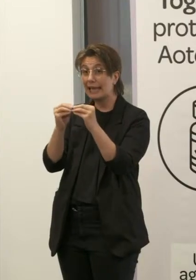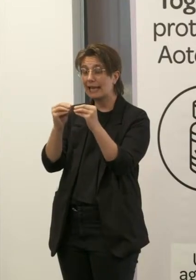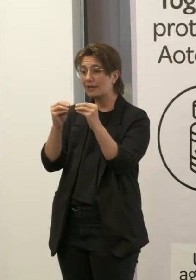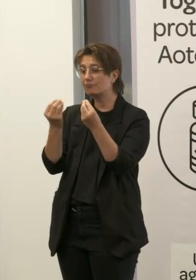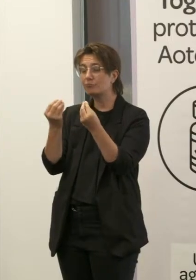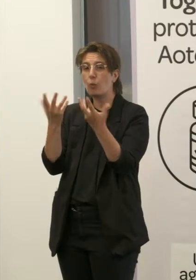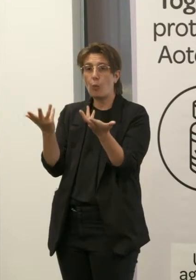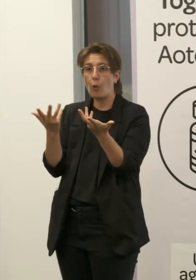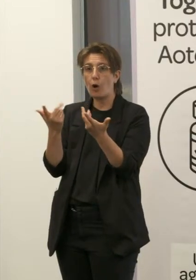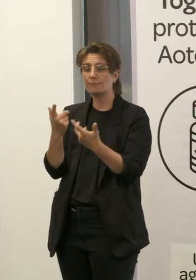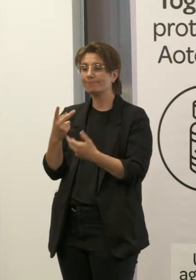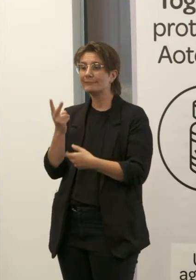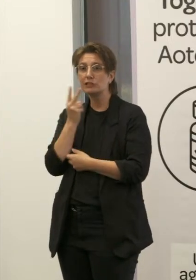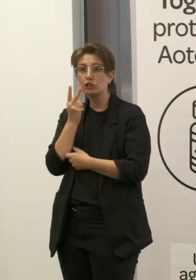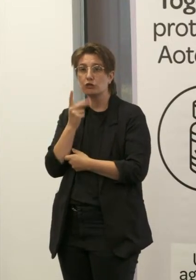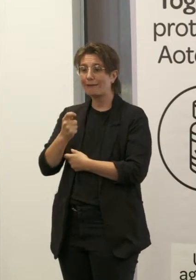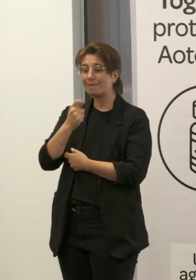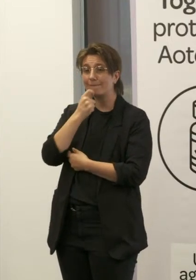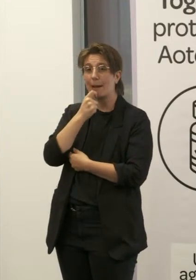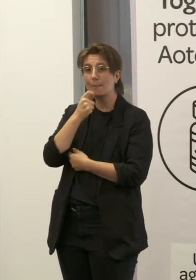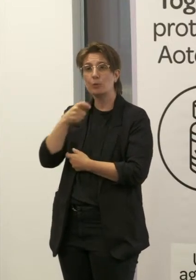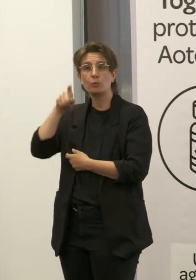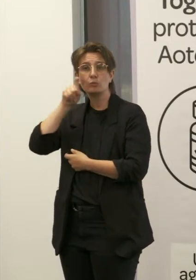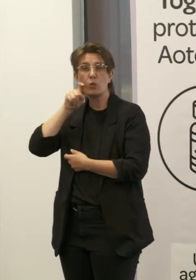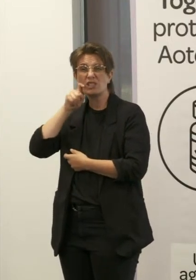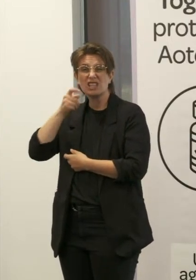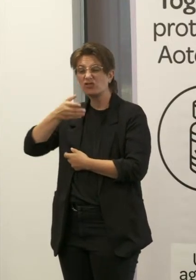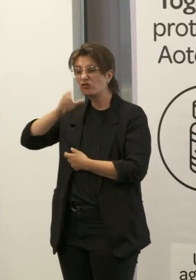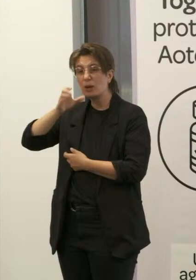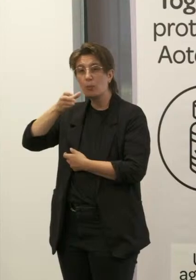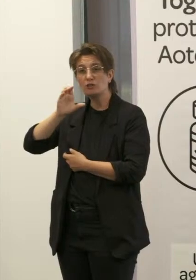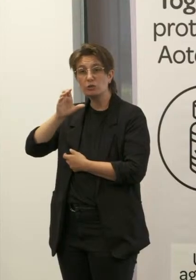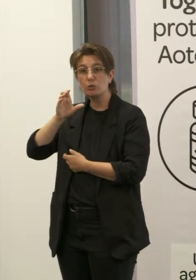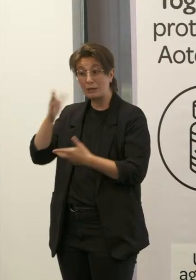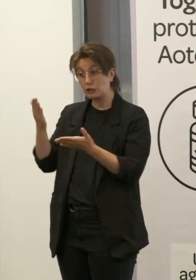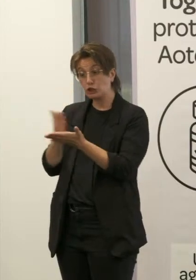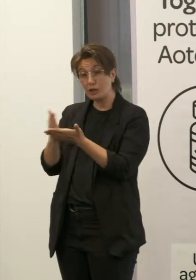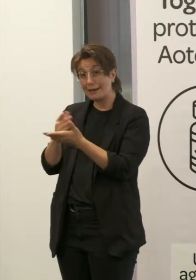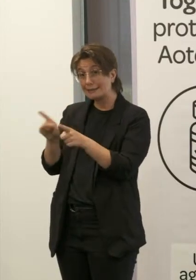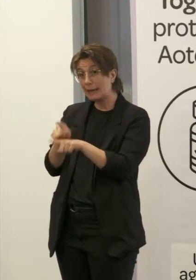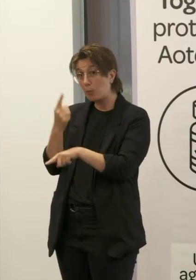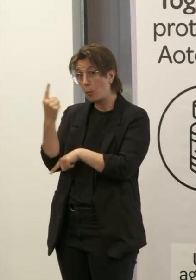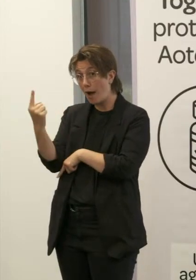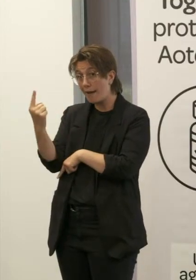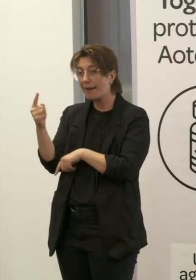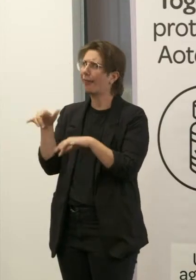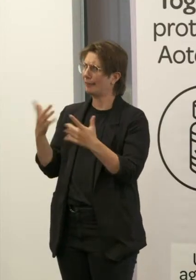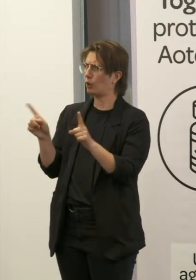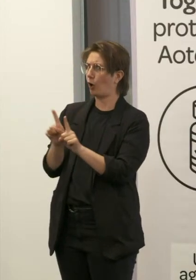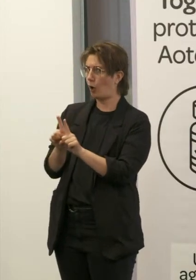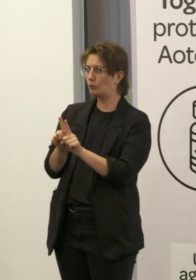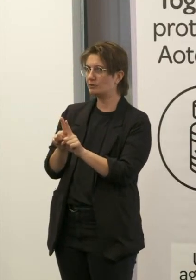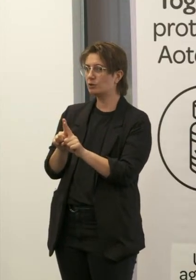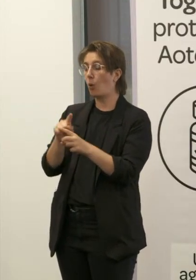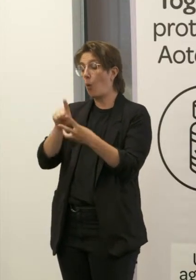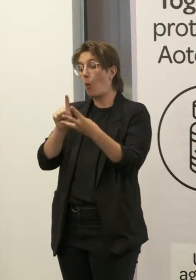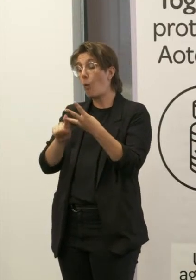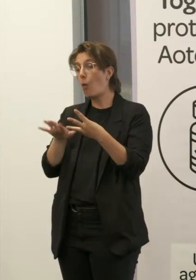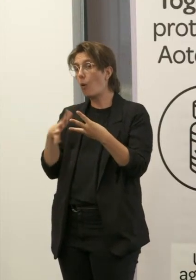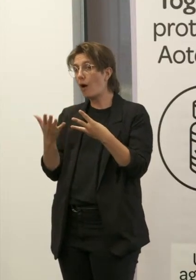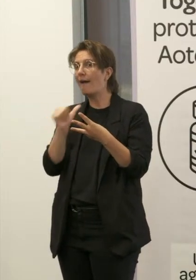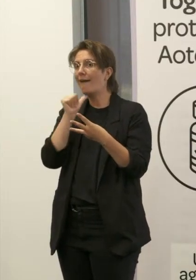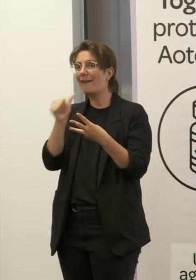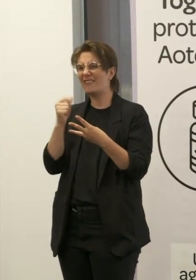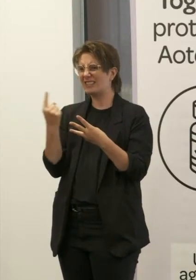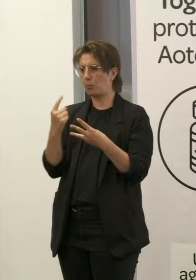Maybe a vape or a drink bottle, you would be a close contact. Or if you know someone who is a case has coughed or sneezed directly on you. And